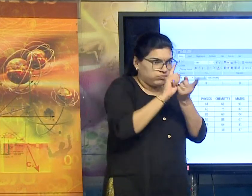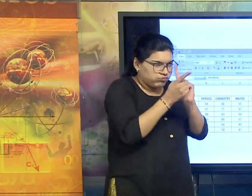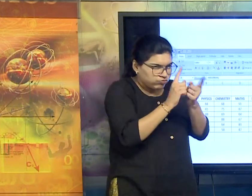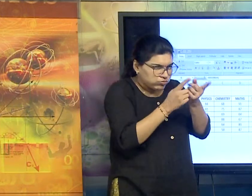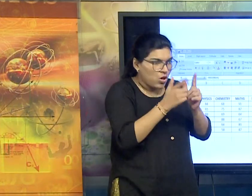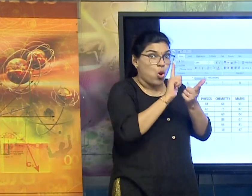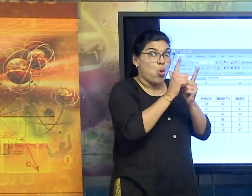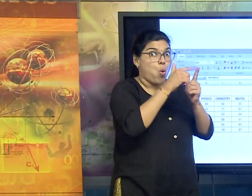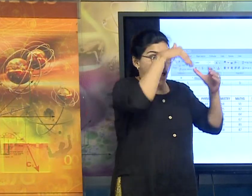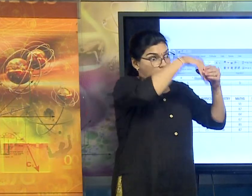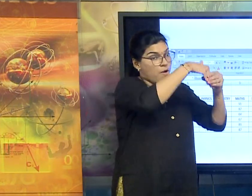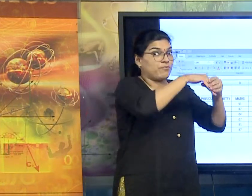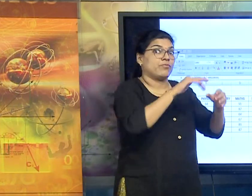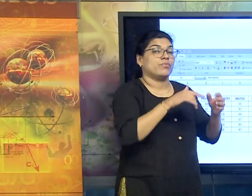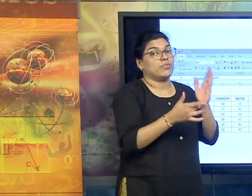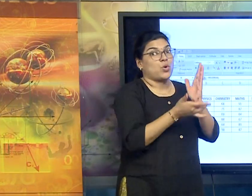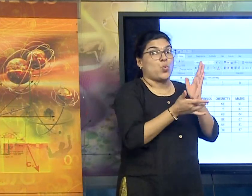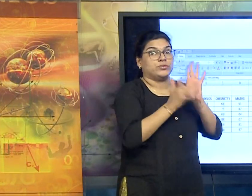is automatically shown here.